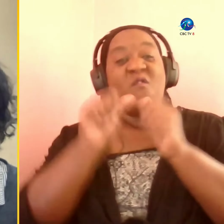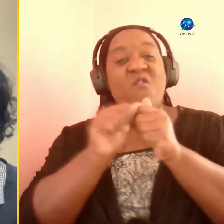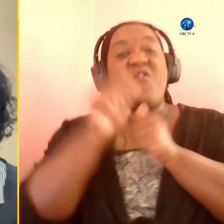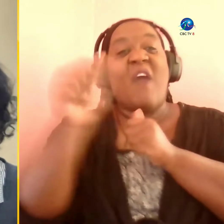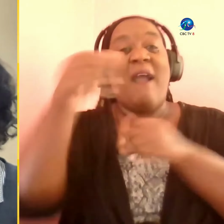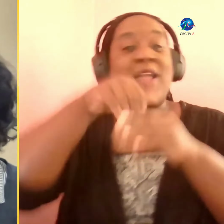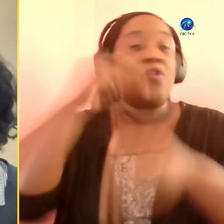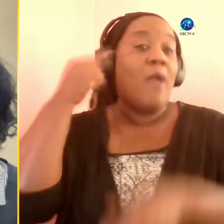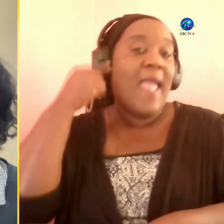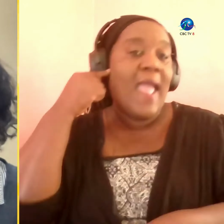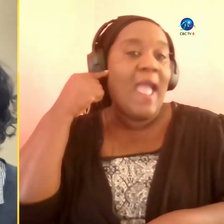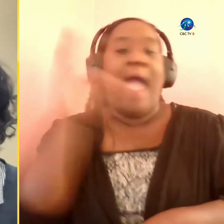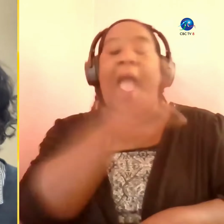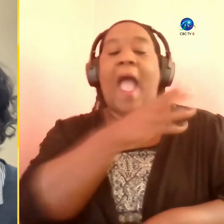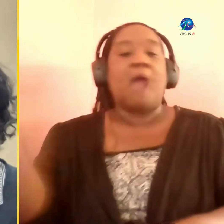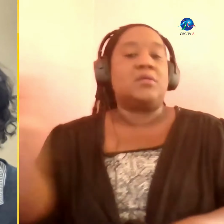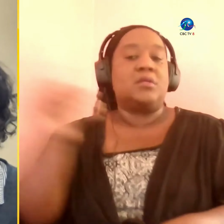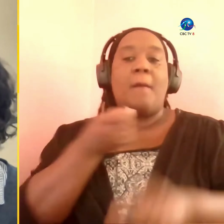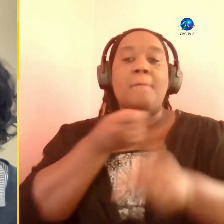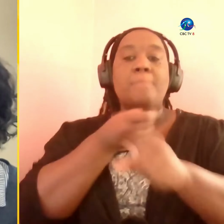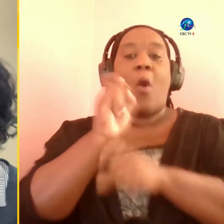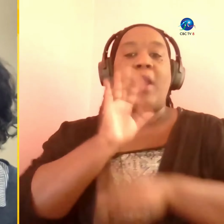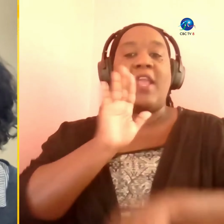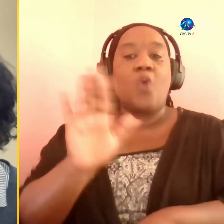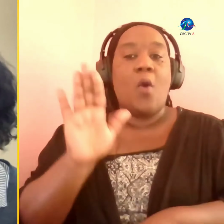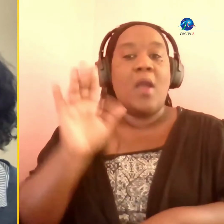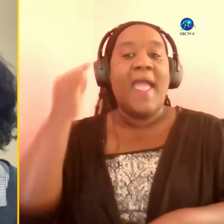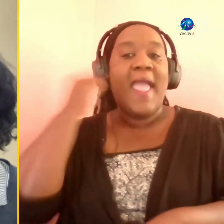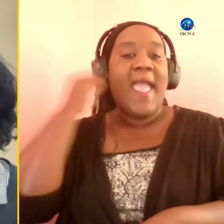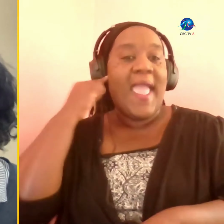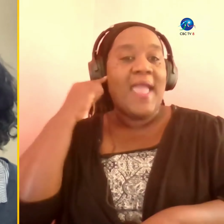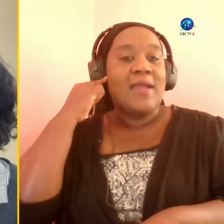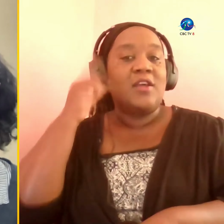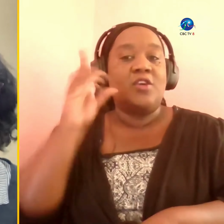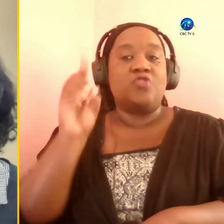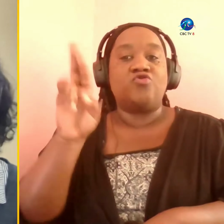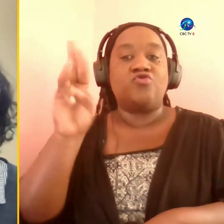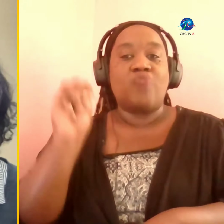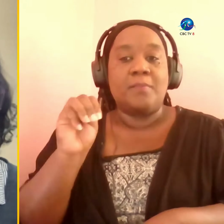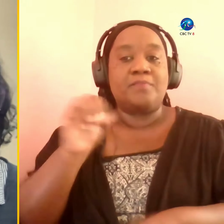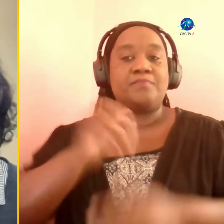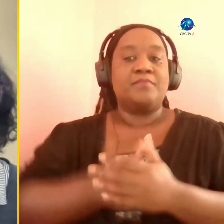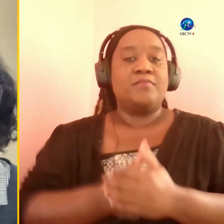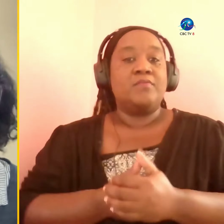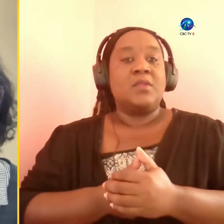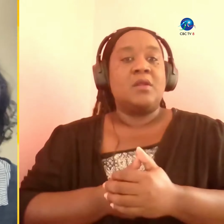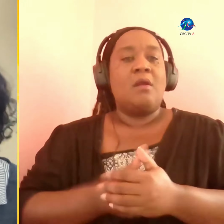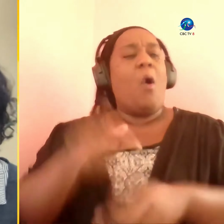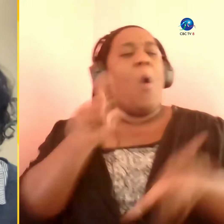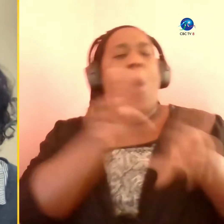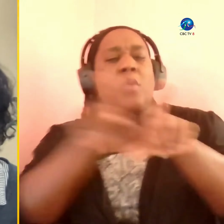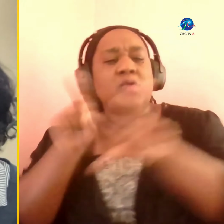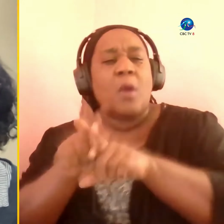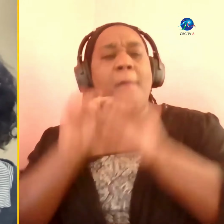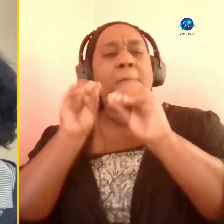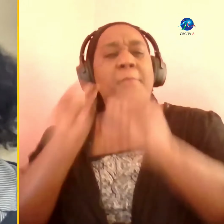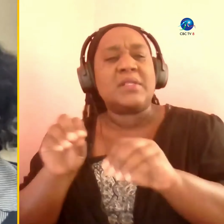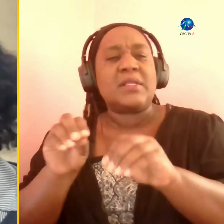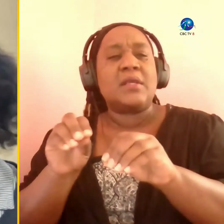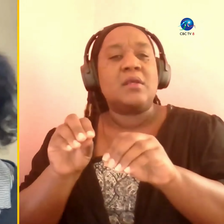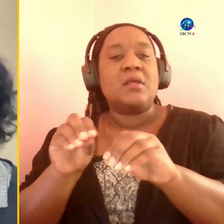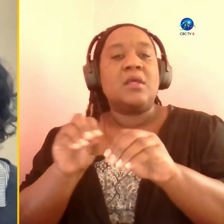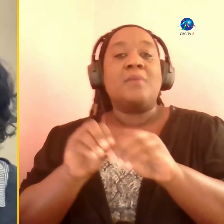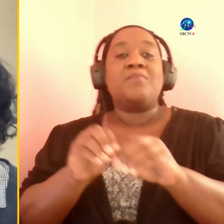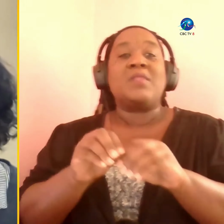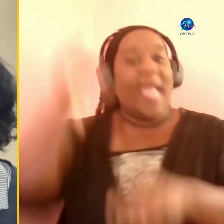eardrum. And that is, of course, extremely painful, but detrimental to your ears. Also putting things in like a hairpin that